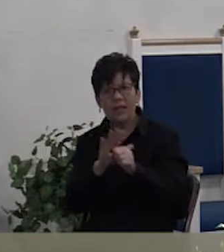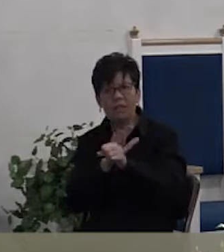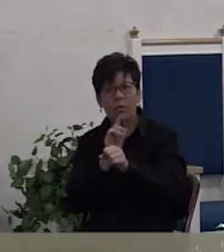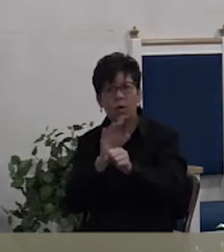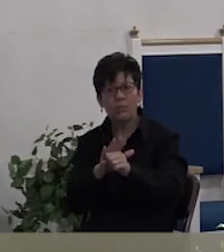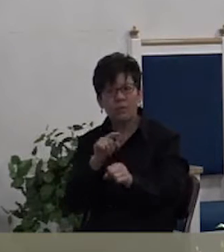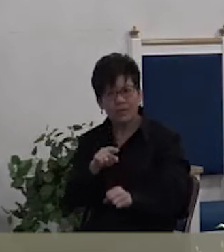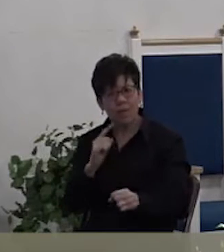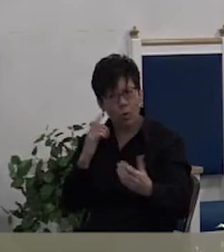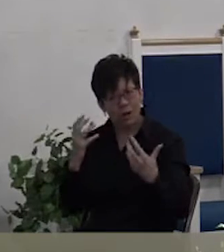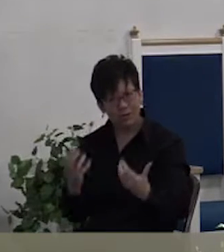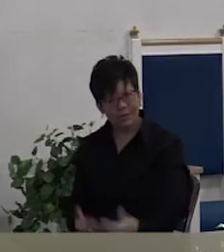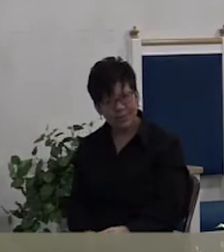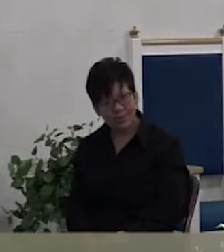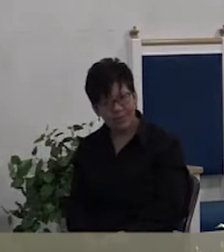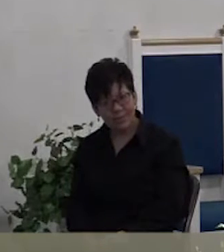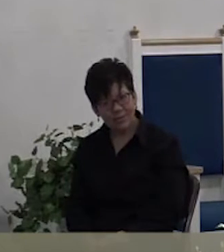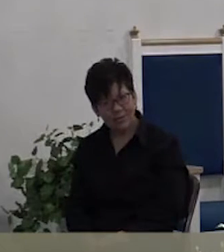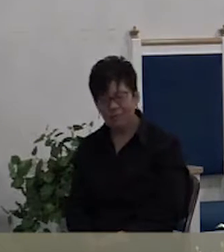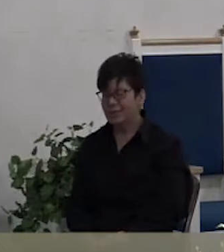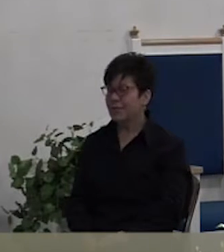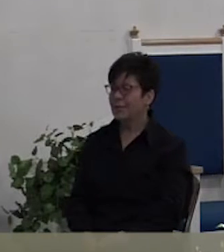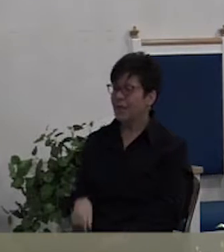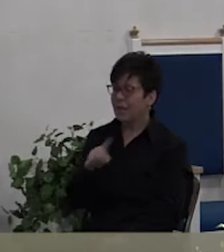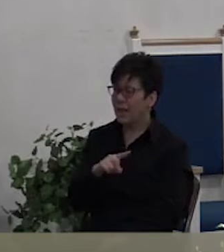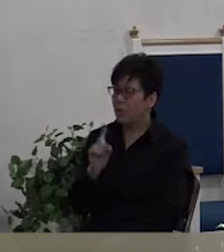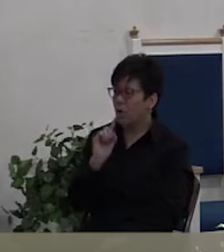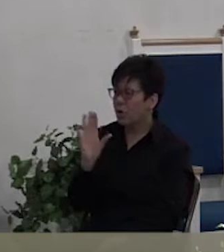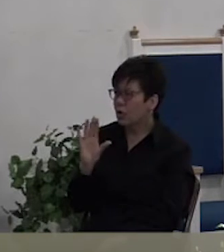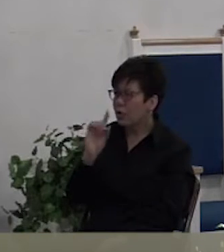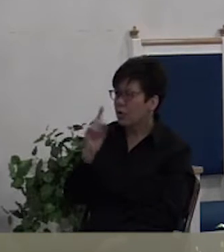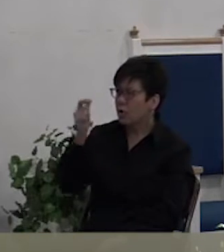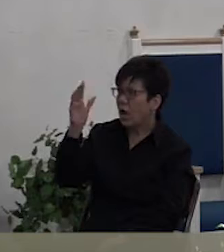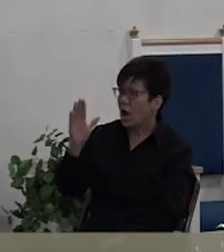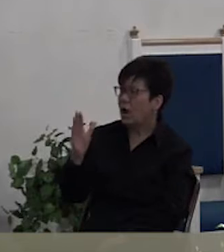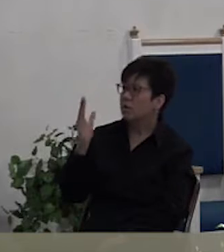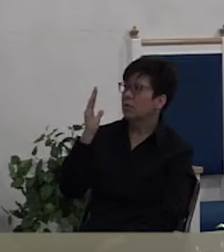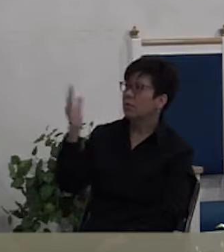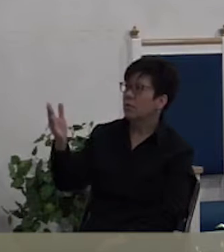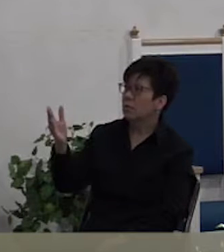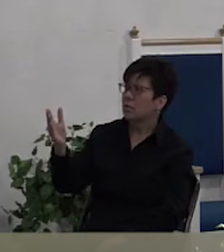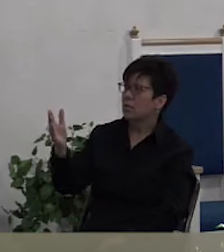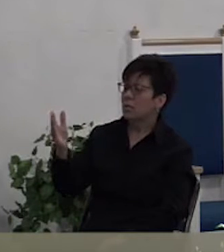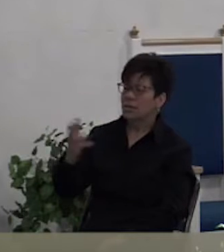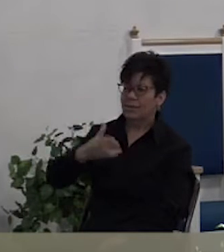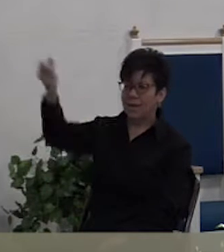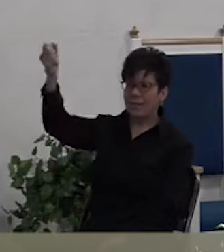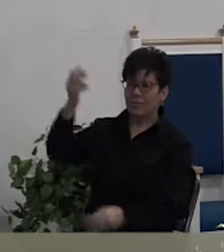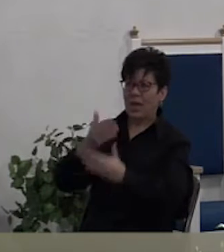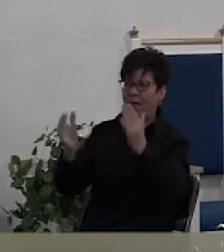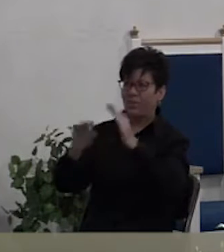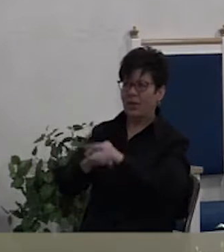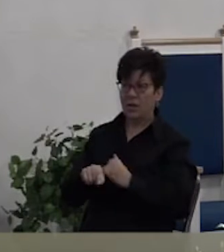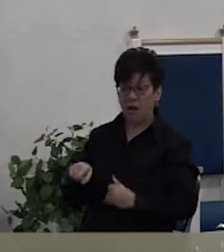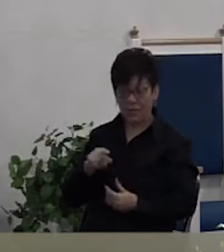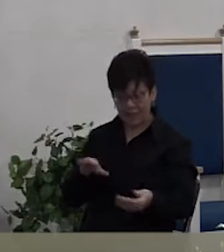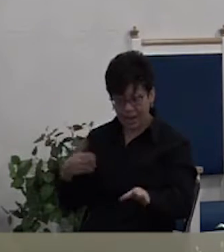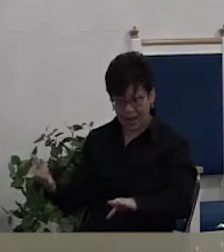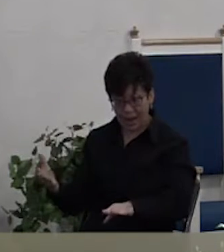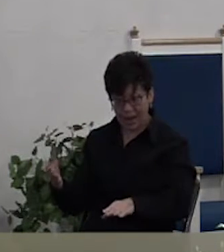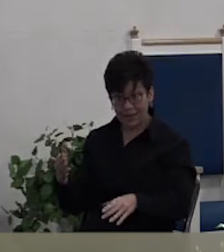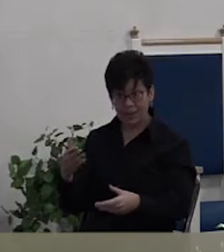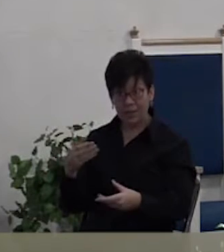promise that they were looking for. They were looking for God to take them to heaven, and they died